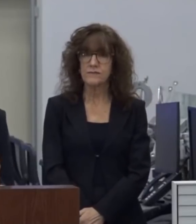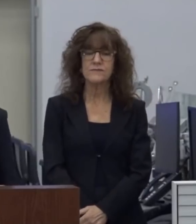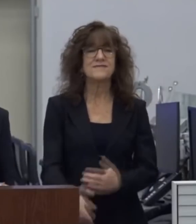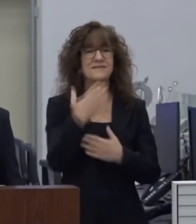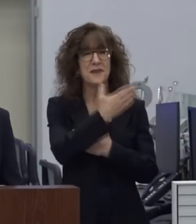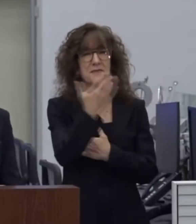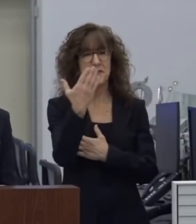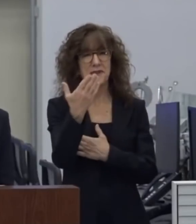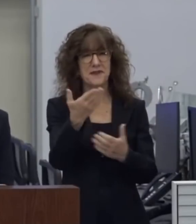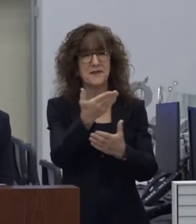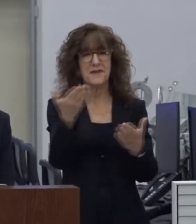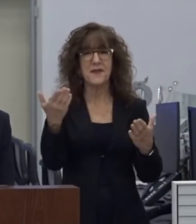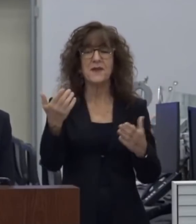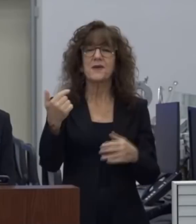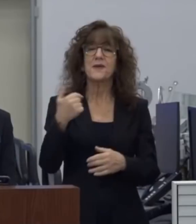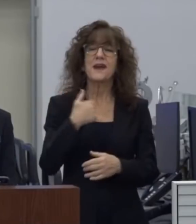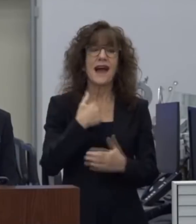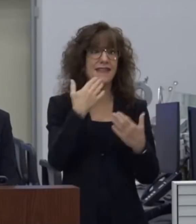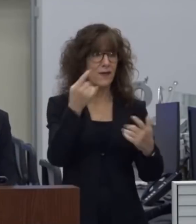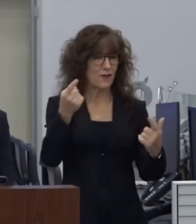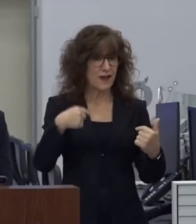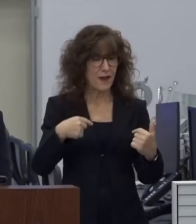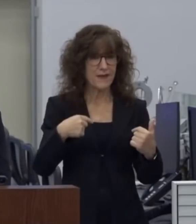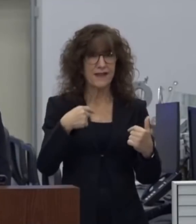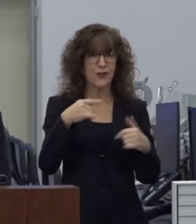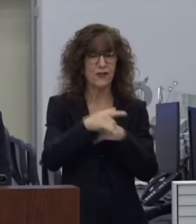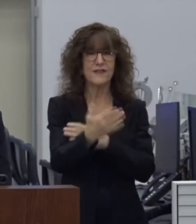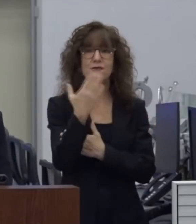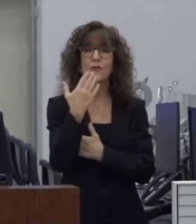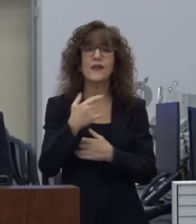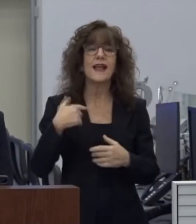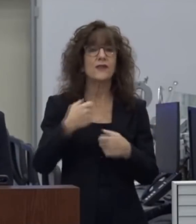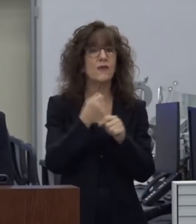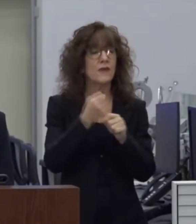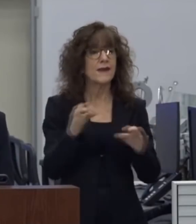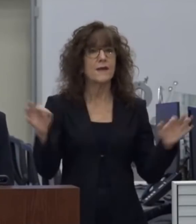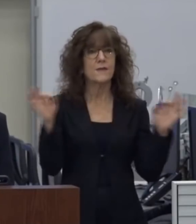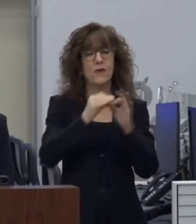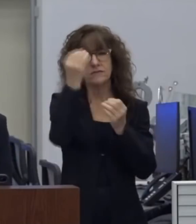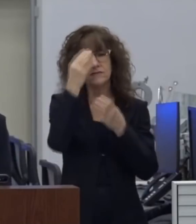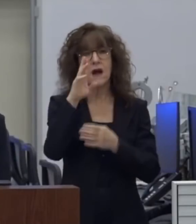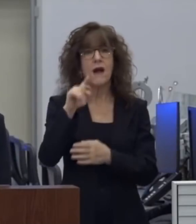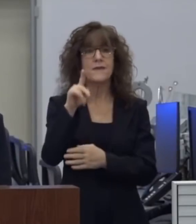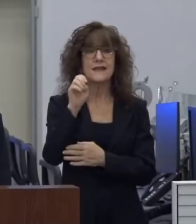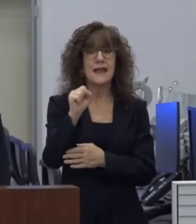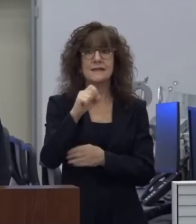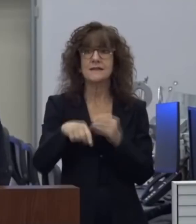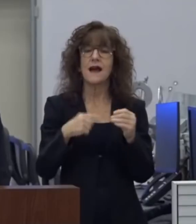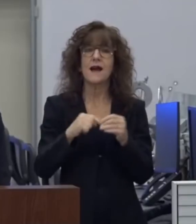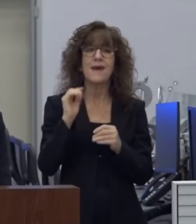Good morning, everyone, and I thank you for being here again this morning as we make some critical updates today regarding